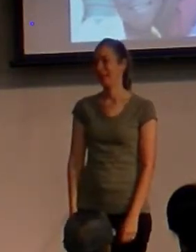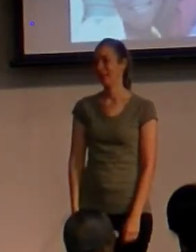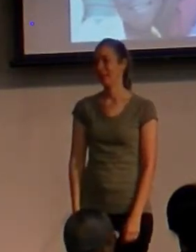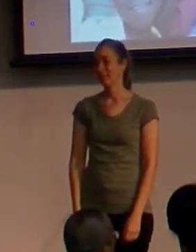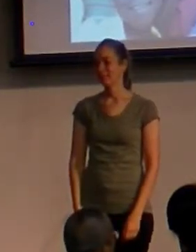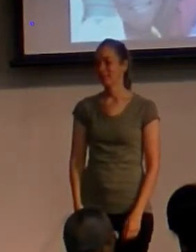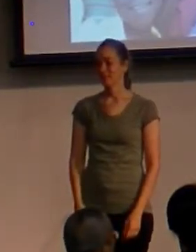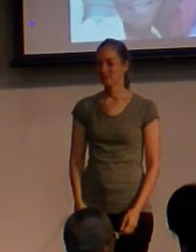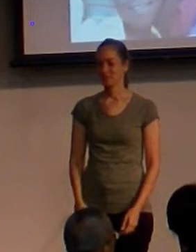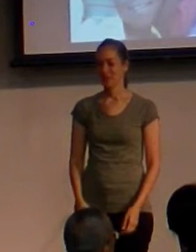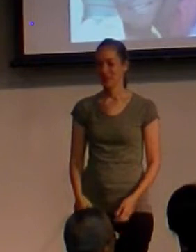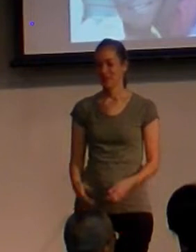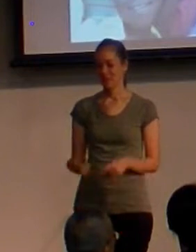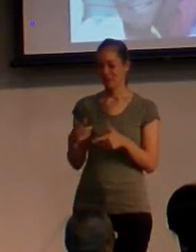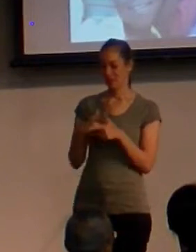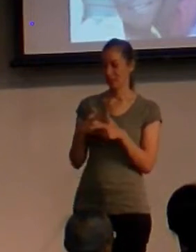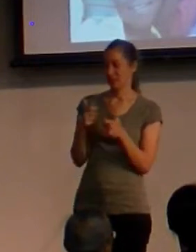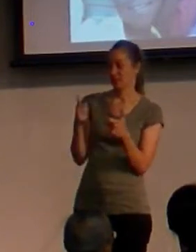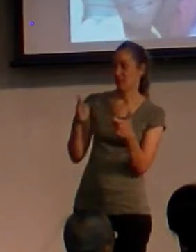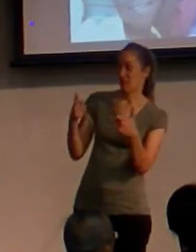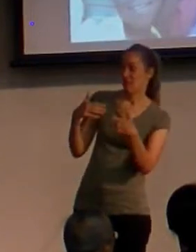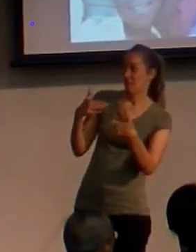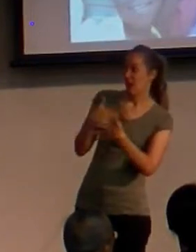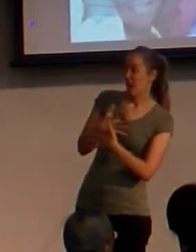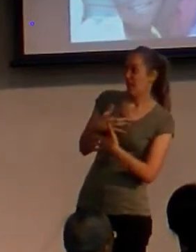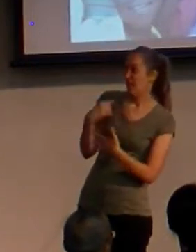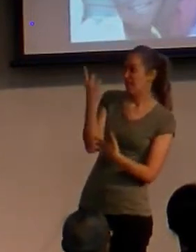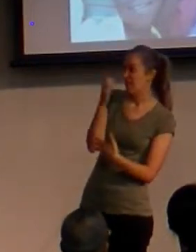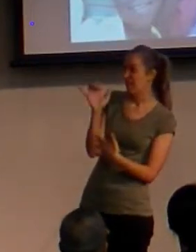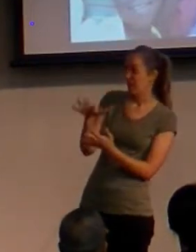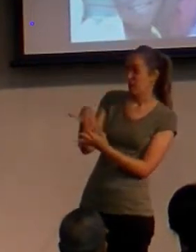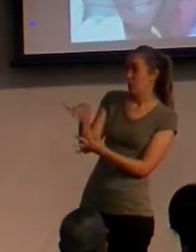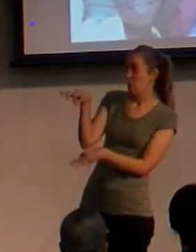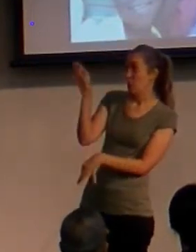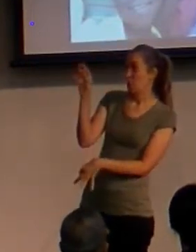kind of got over their fear of that ghost-looking person,